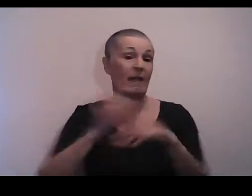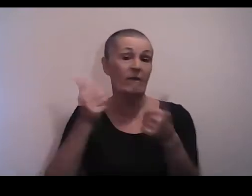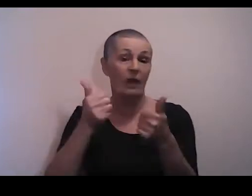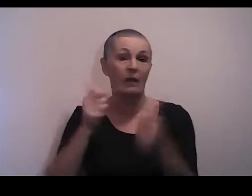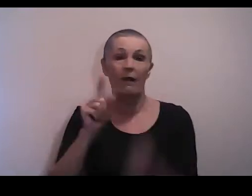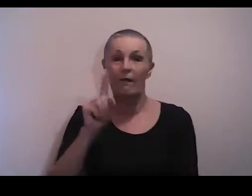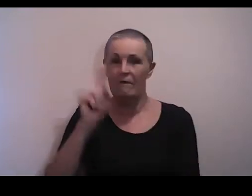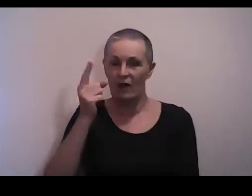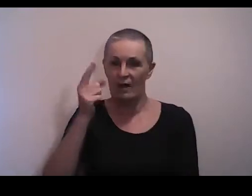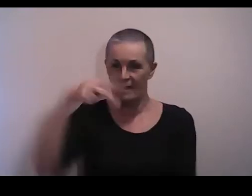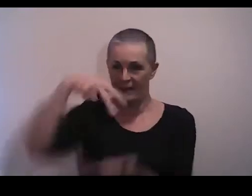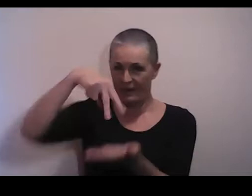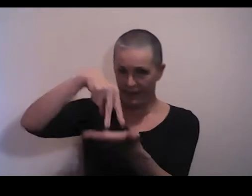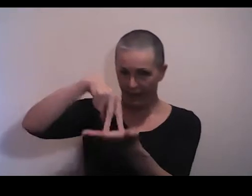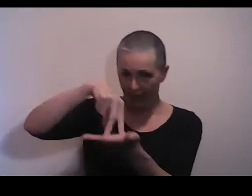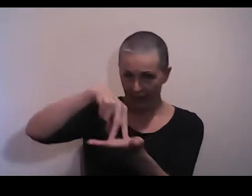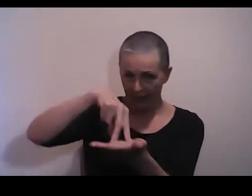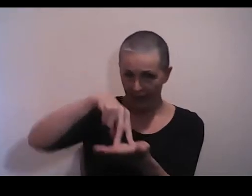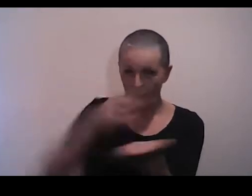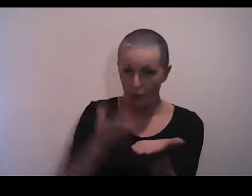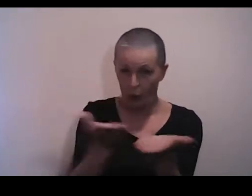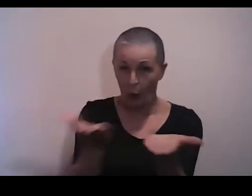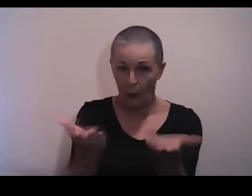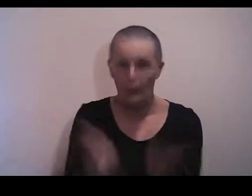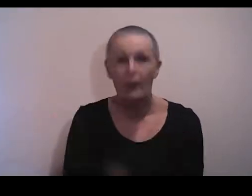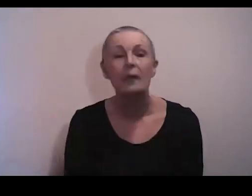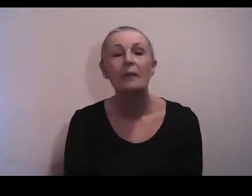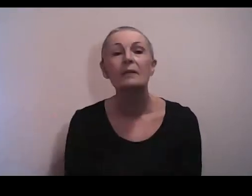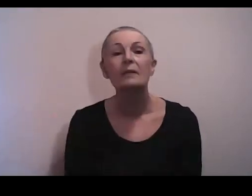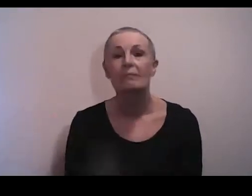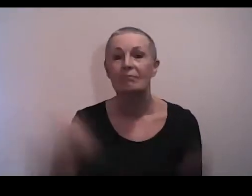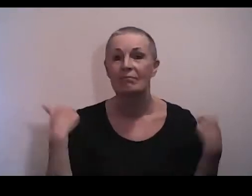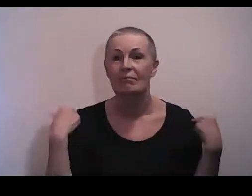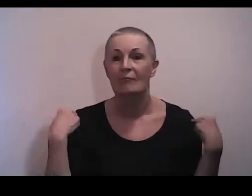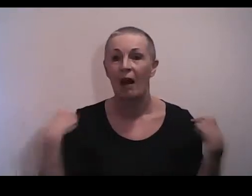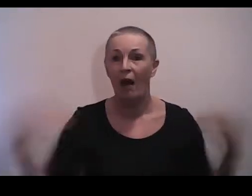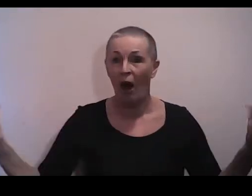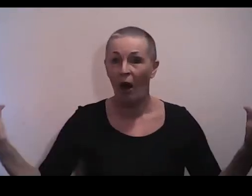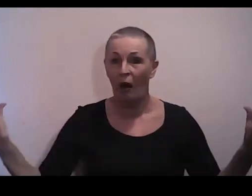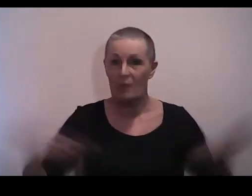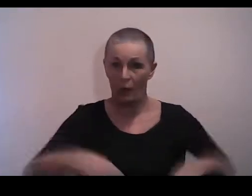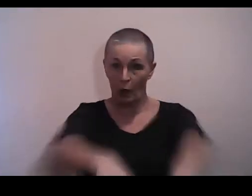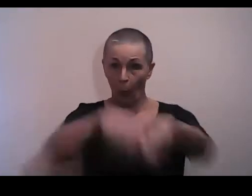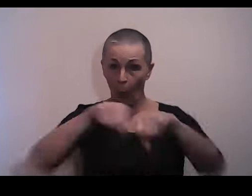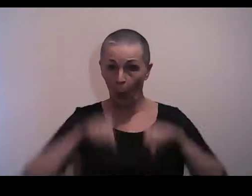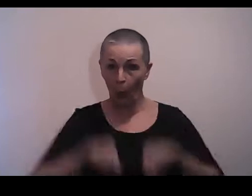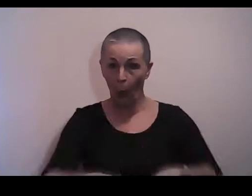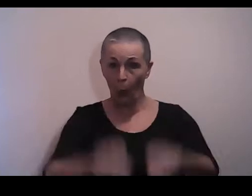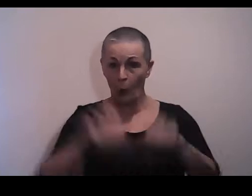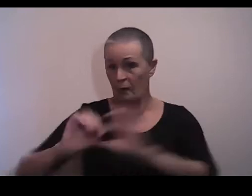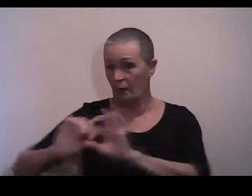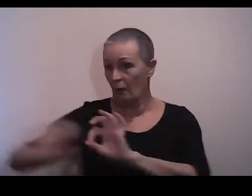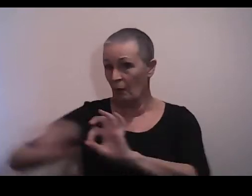do is imagine that your arms are rowing, are the oars of a boat. And you lean